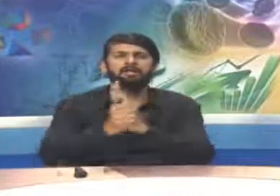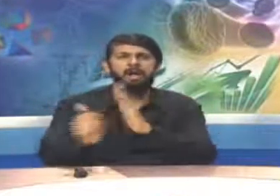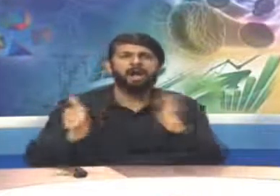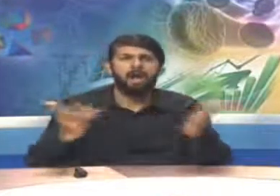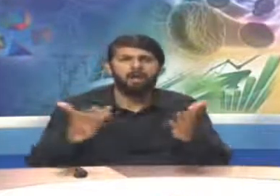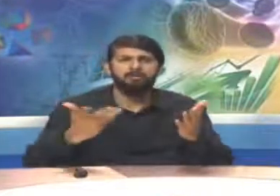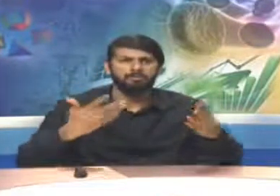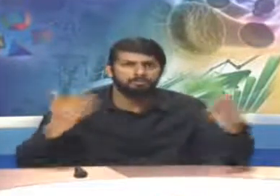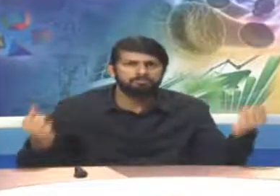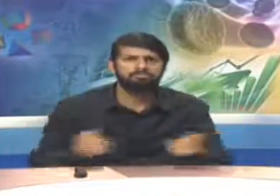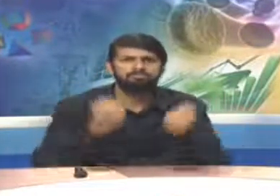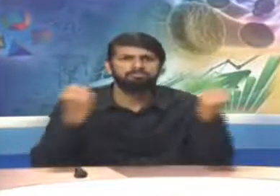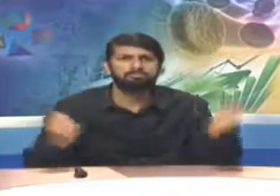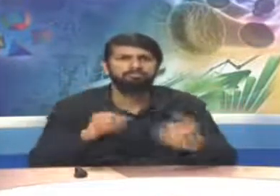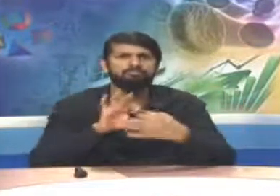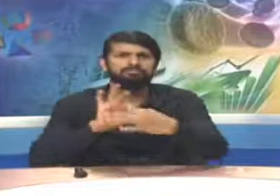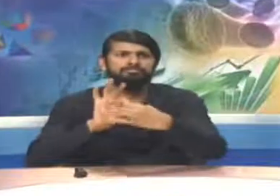gets for the service